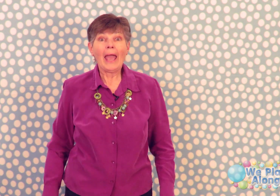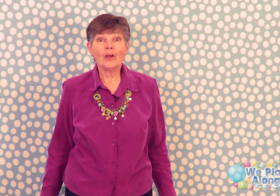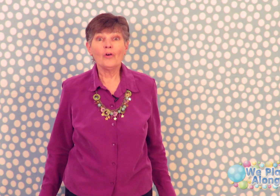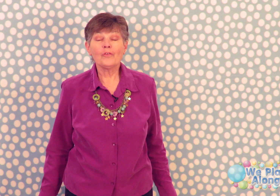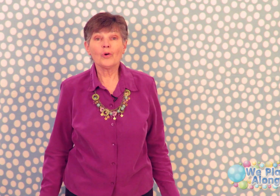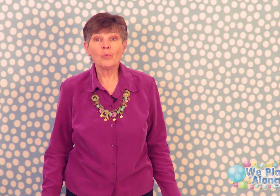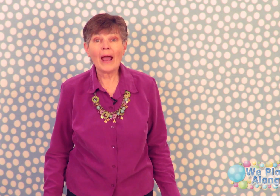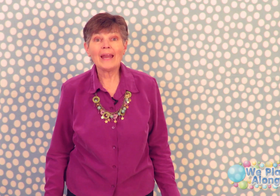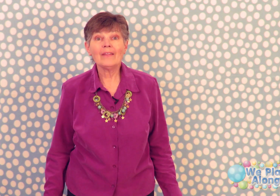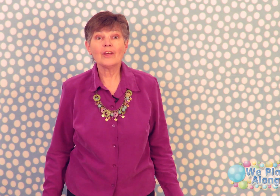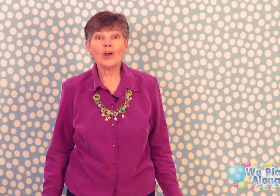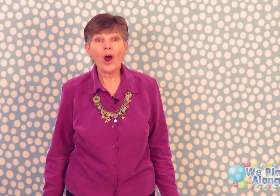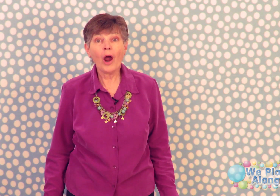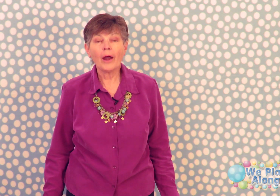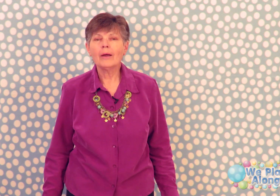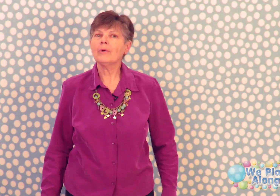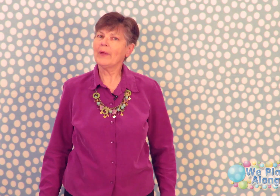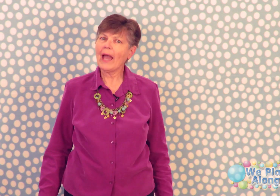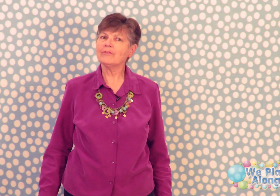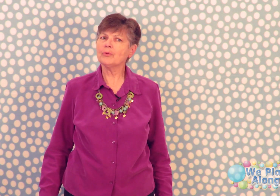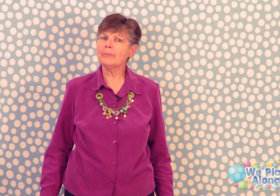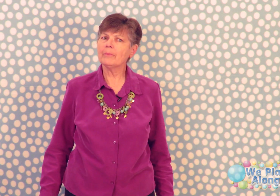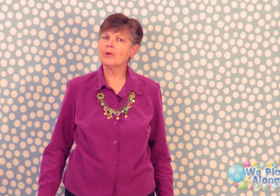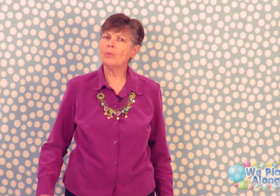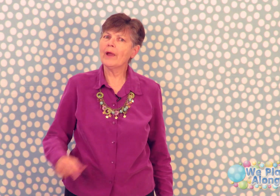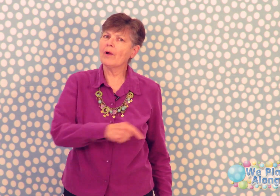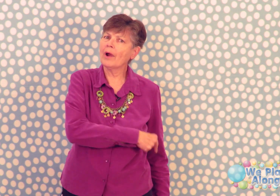and go for a ride in the car." But we have to remember to wear our,